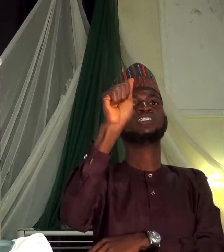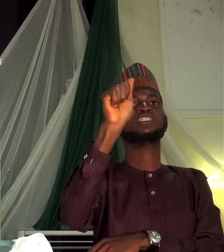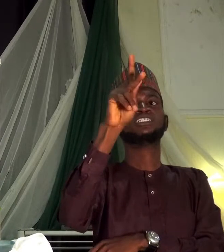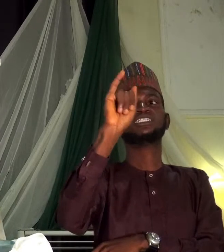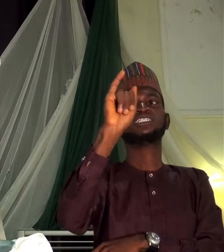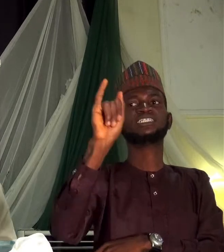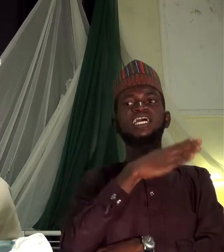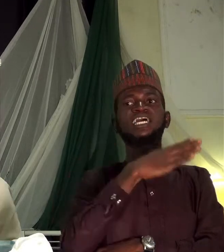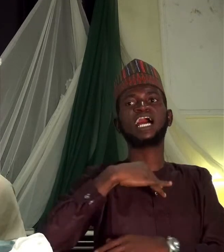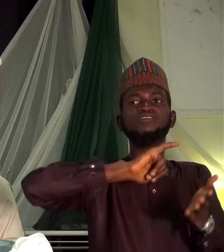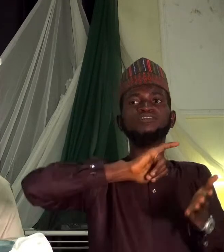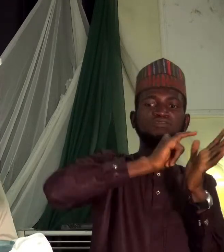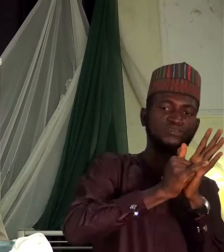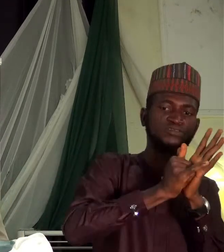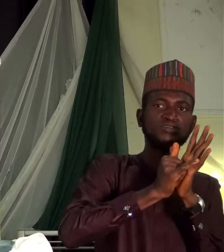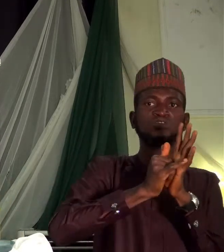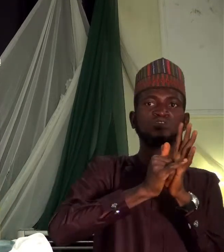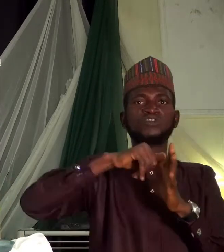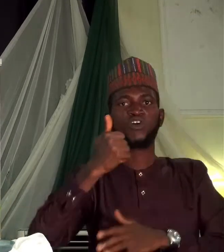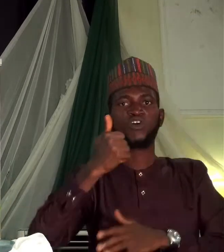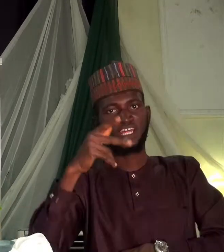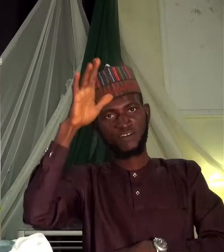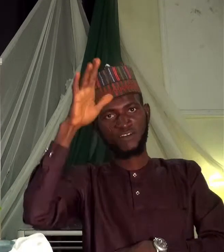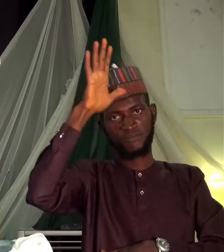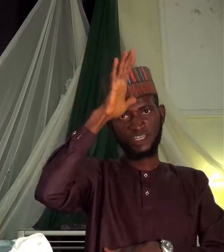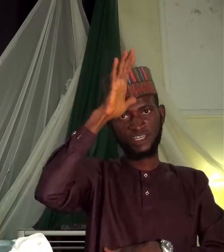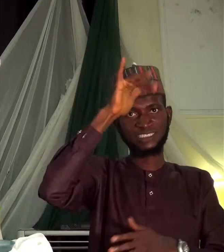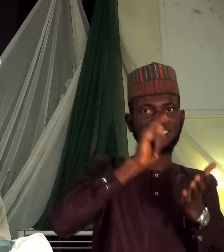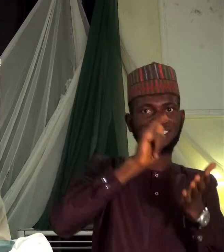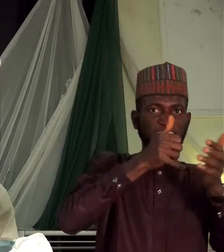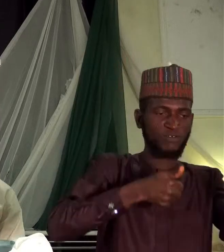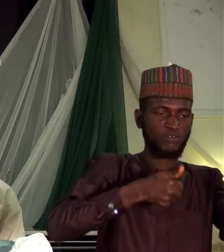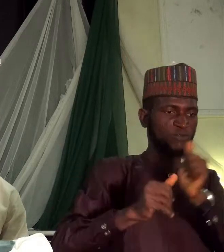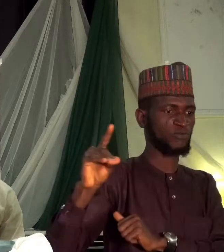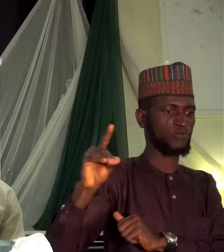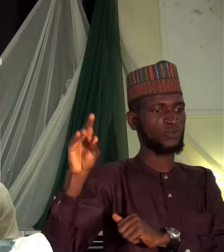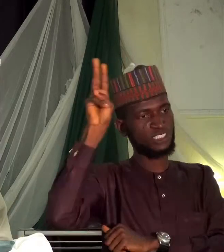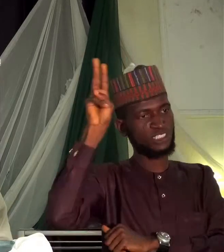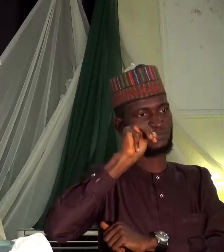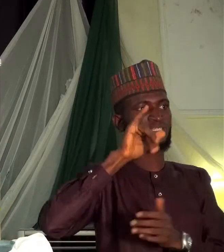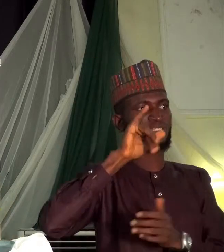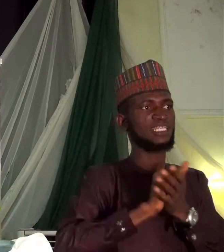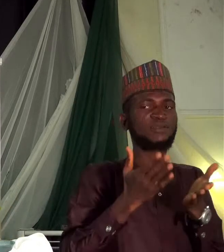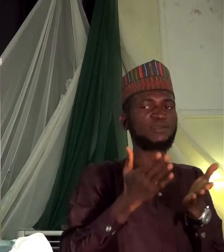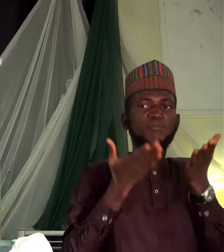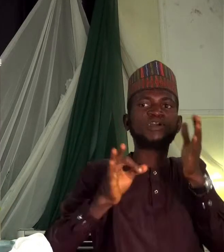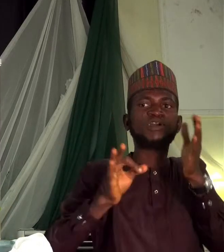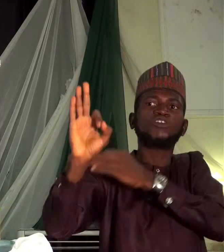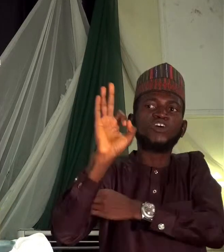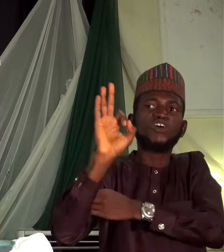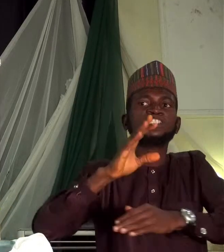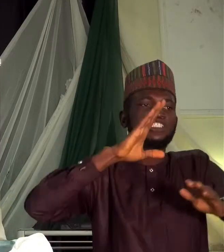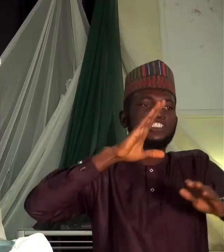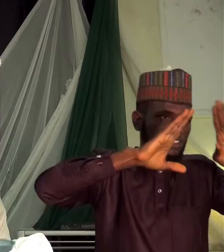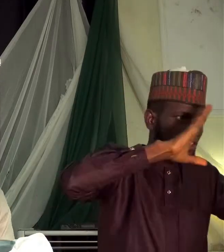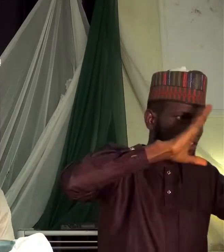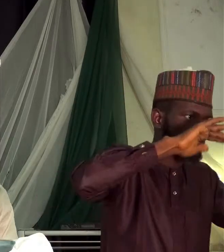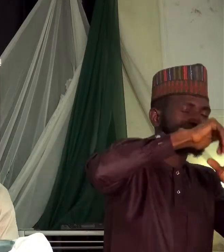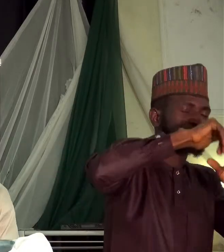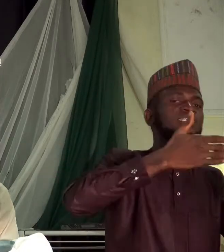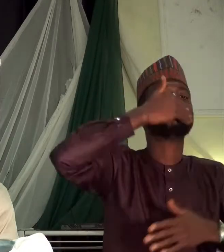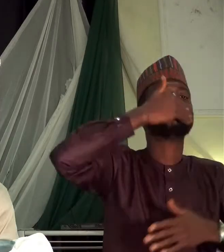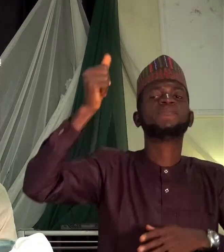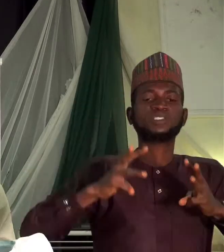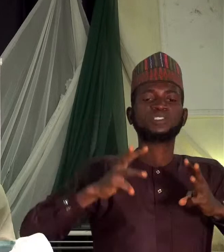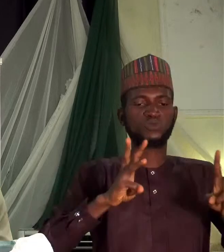ati gbogbo awon baba baba wa ti won tele won aso bi halan wa salam wa marhaba bikum